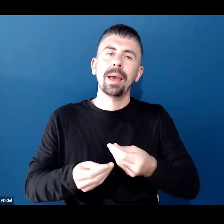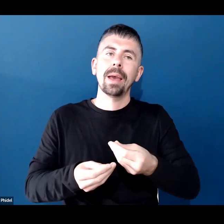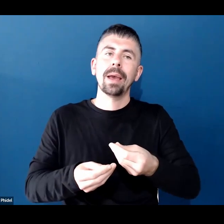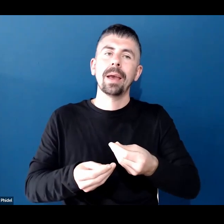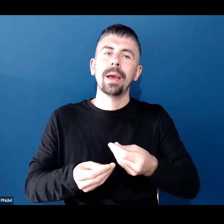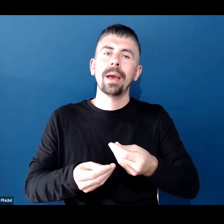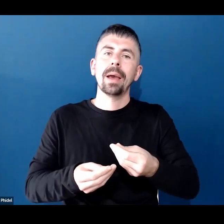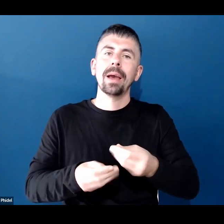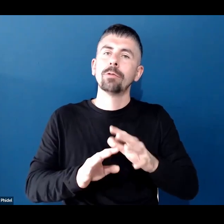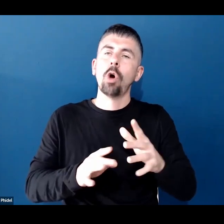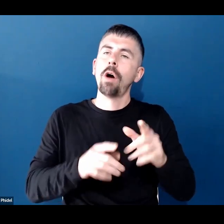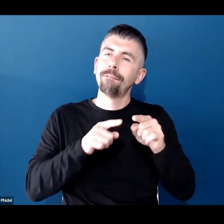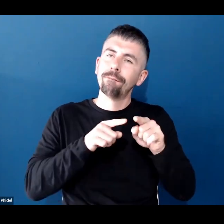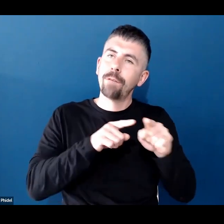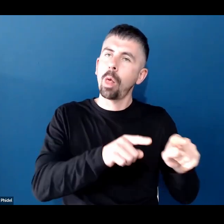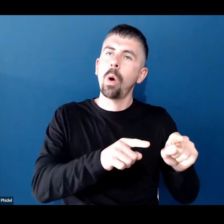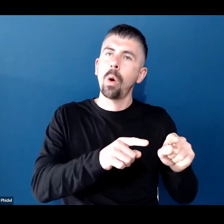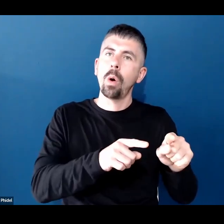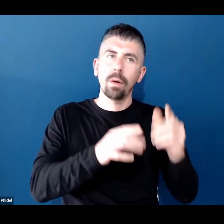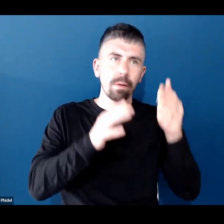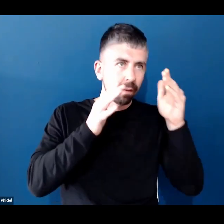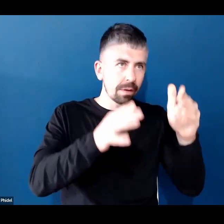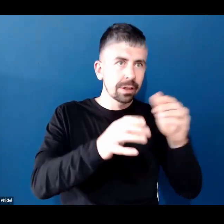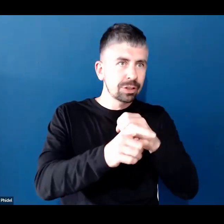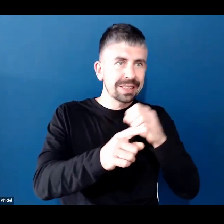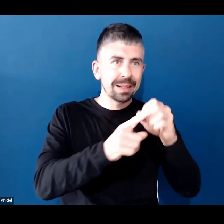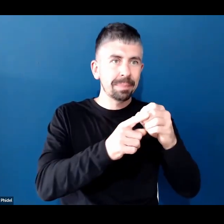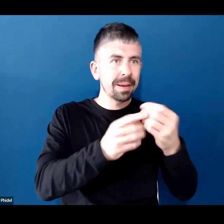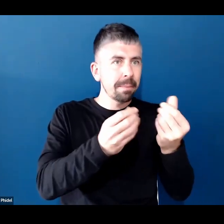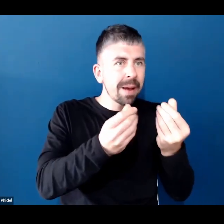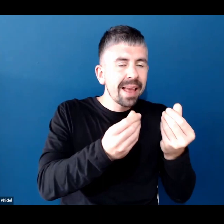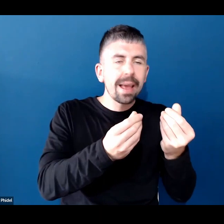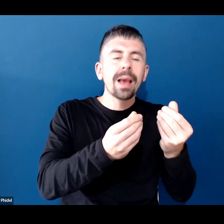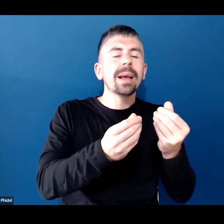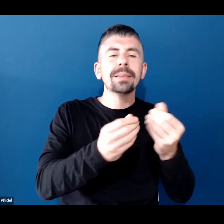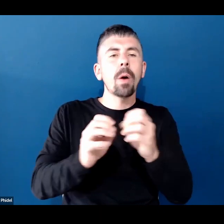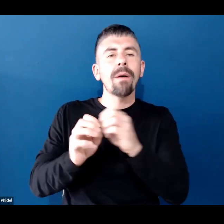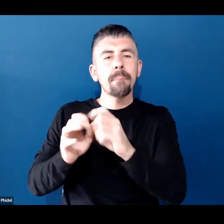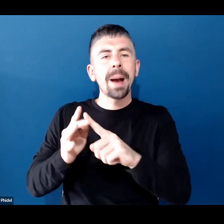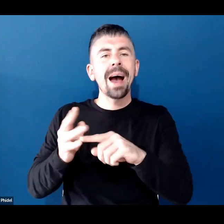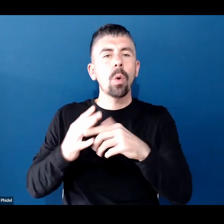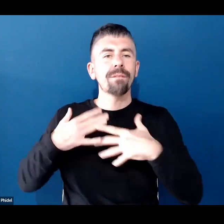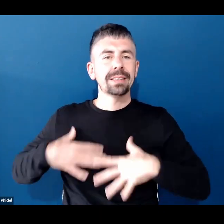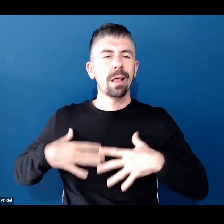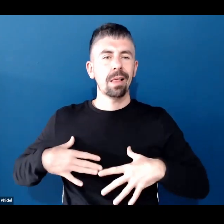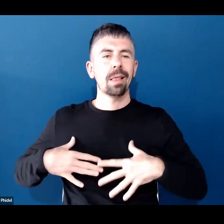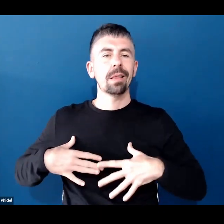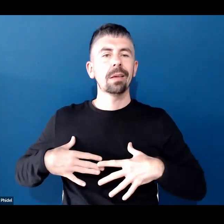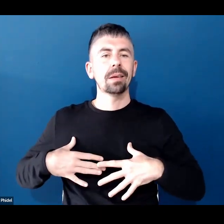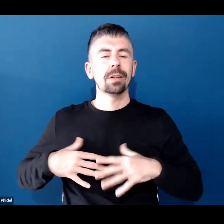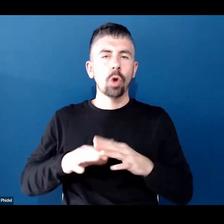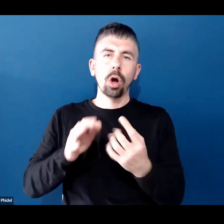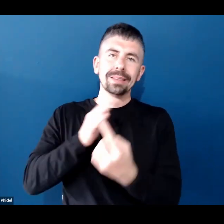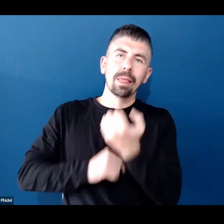a monetary constraint. We're following something a bit trickier, which is a biophysical constraint. So it's not a single number in euro, it's